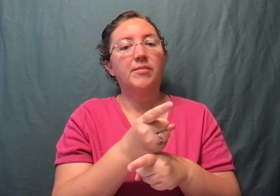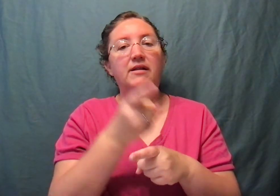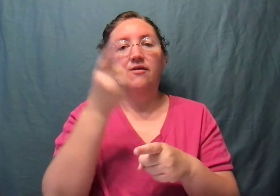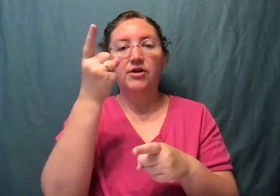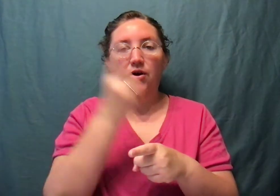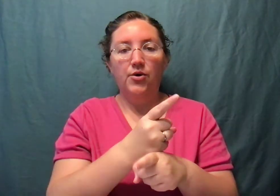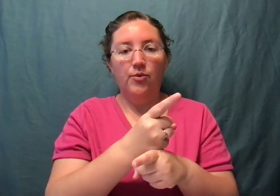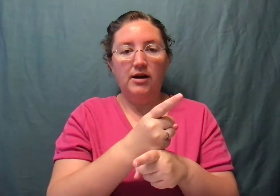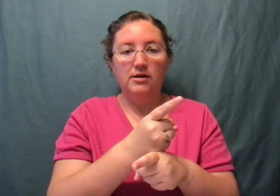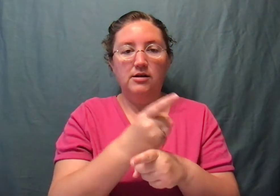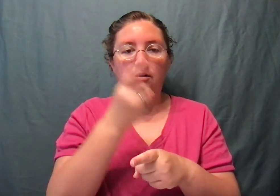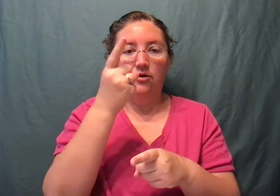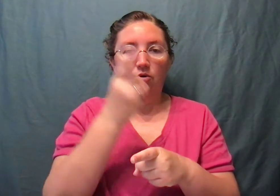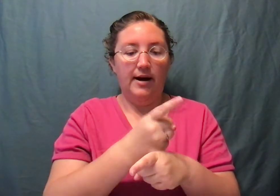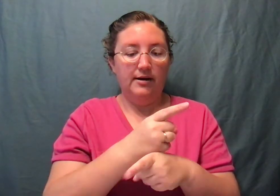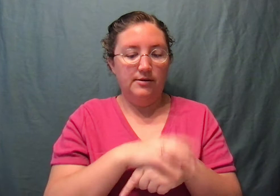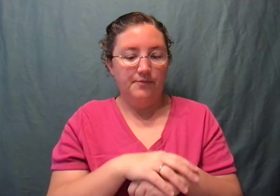left. Right or correct.